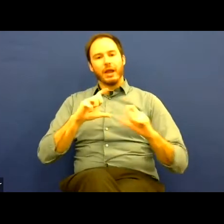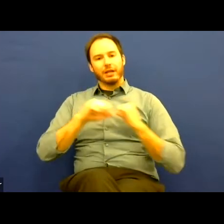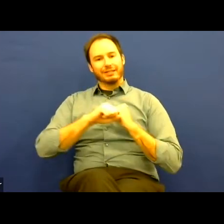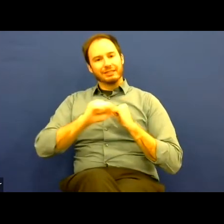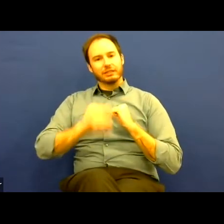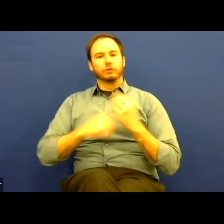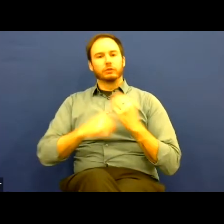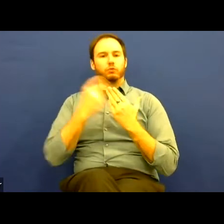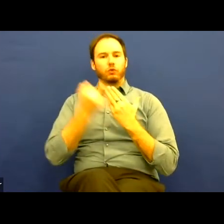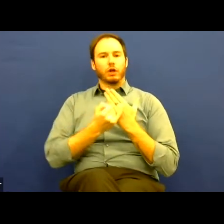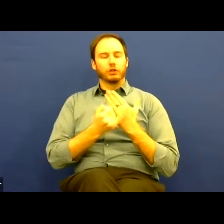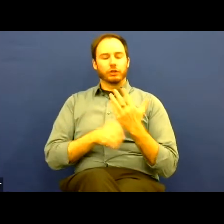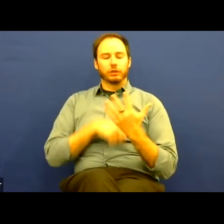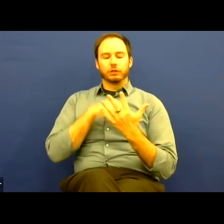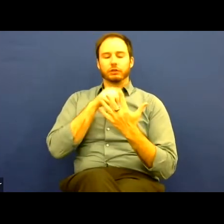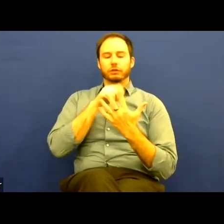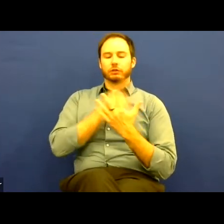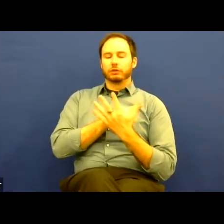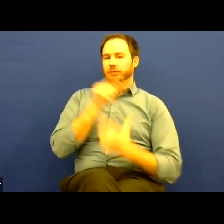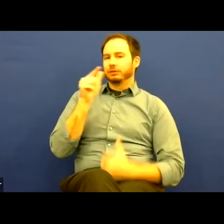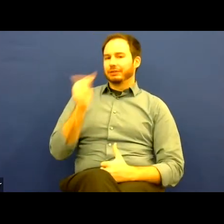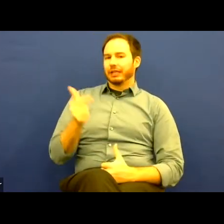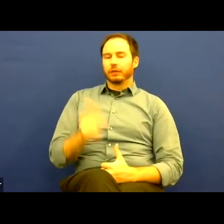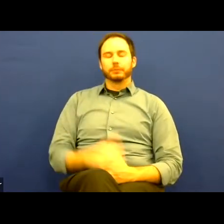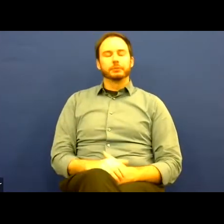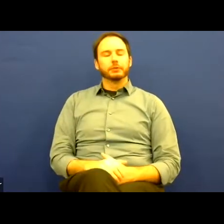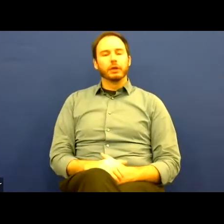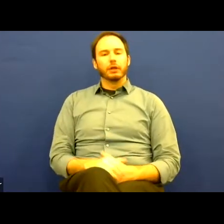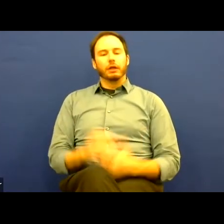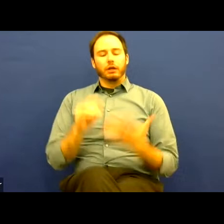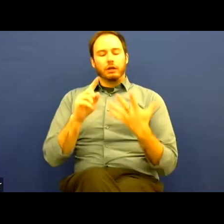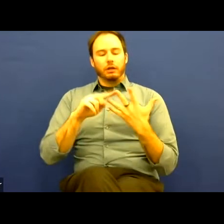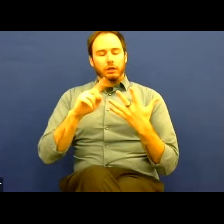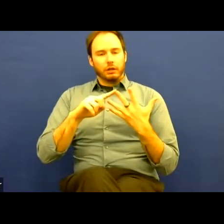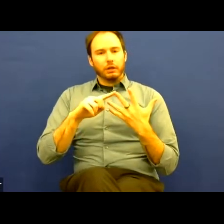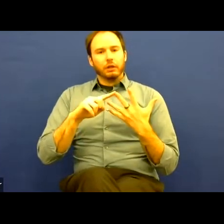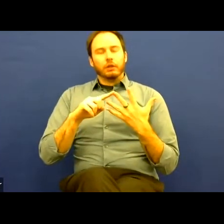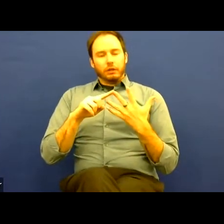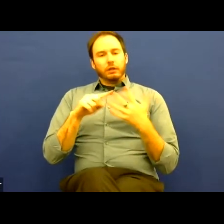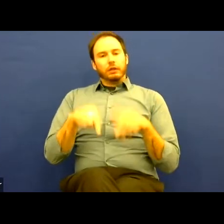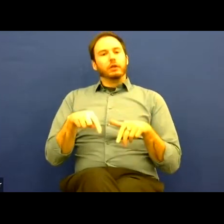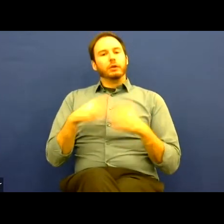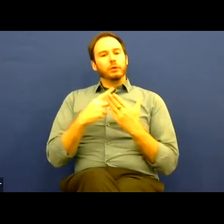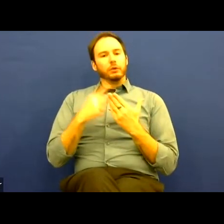Seconded. So this is one of the projects we are